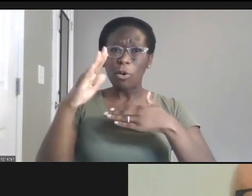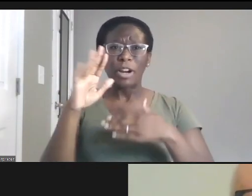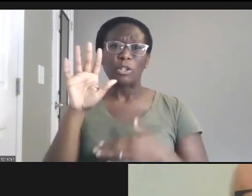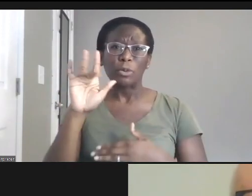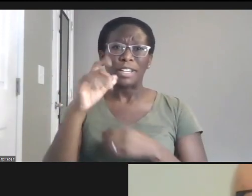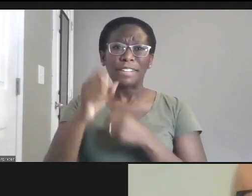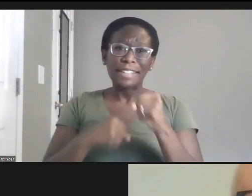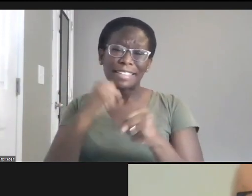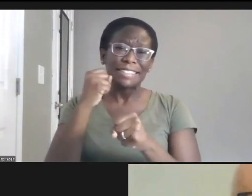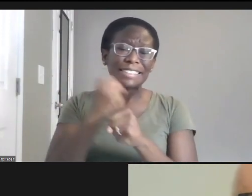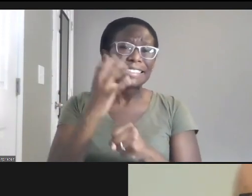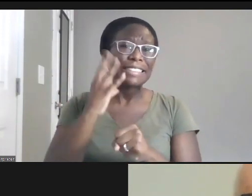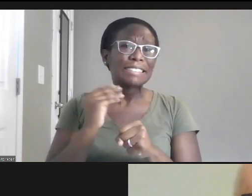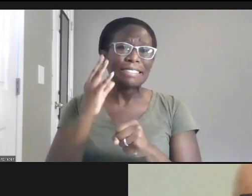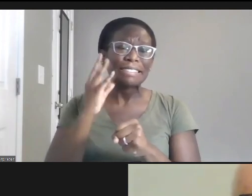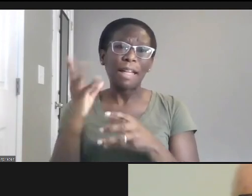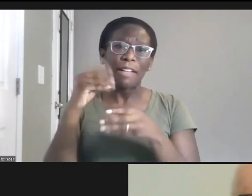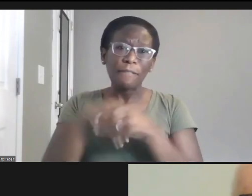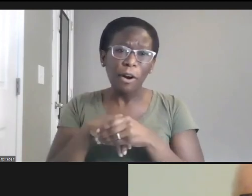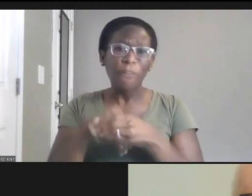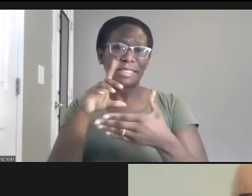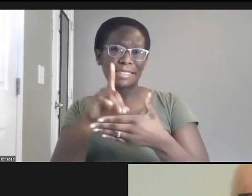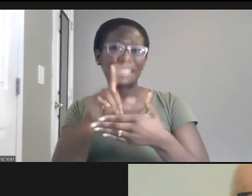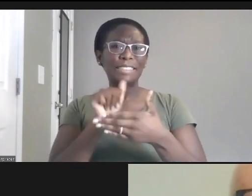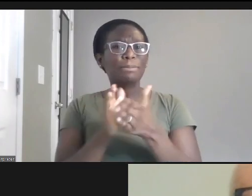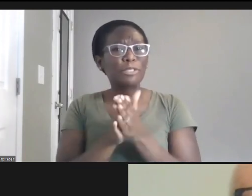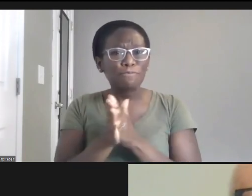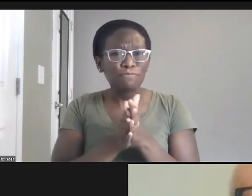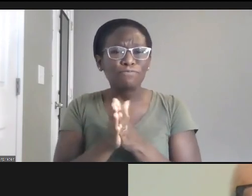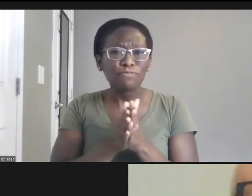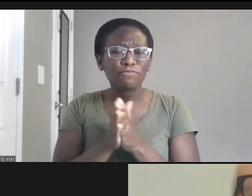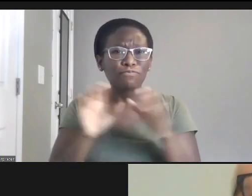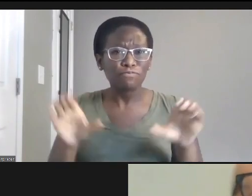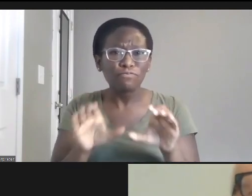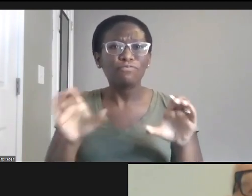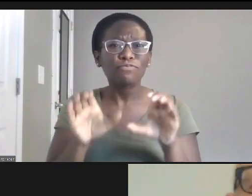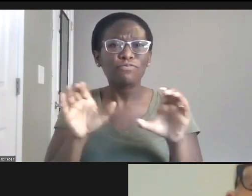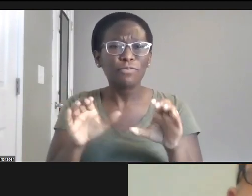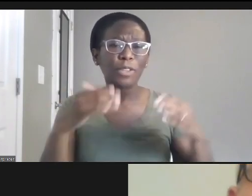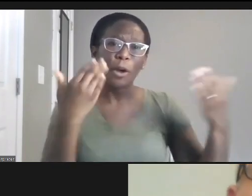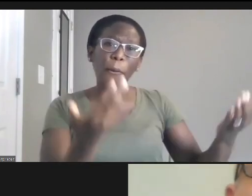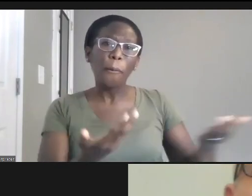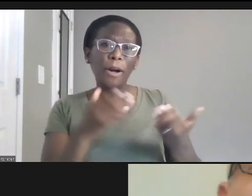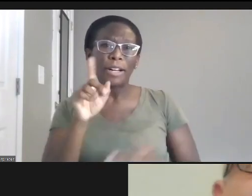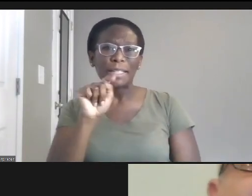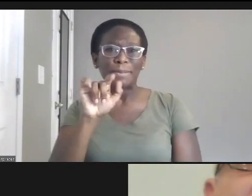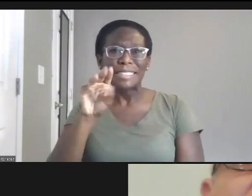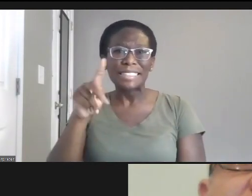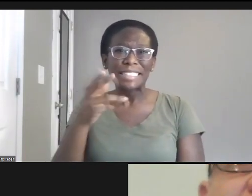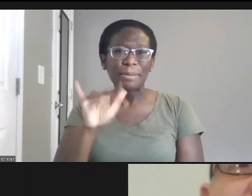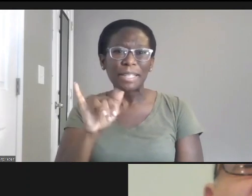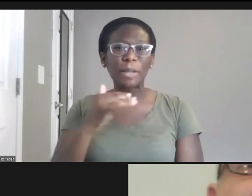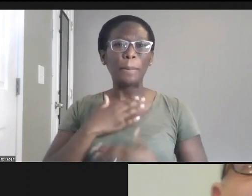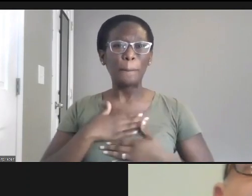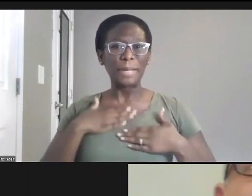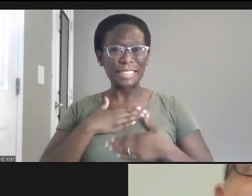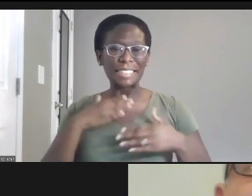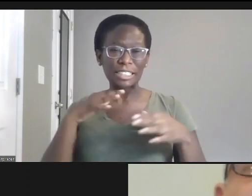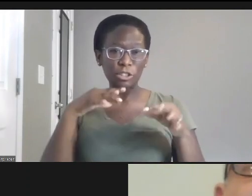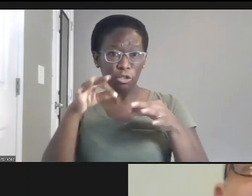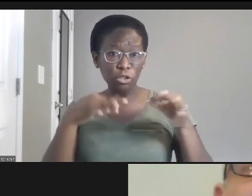movement. Welcome, Timothy. And Timothy, would you please describe yourself and then tell